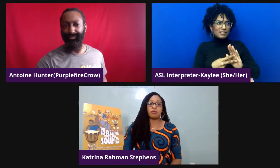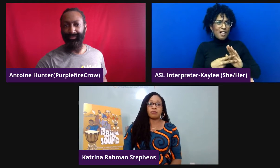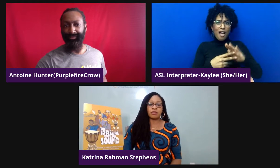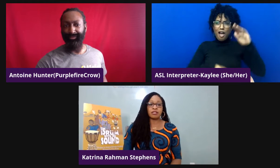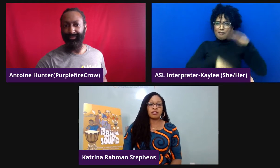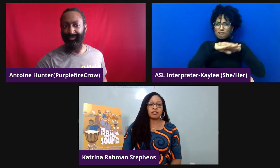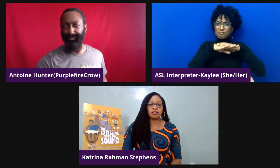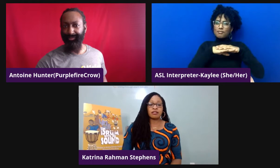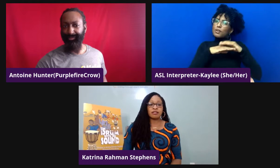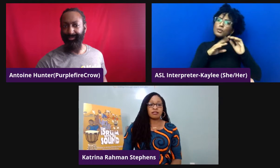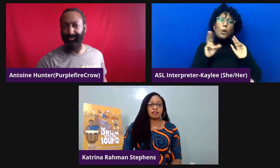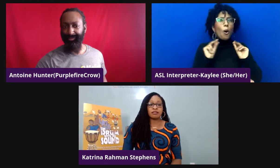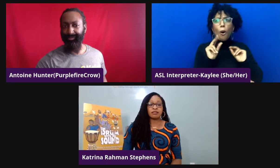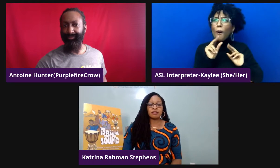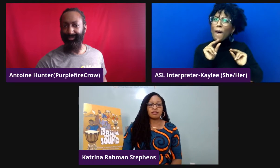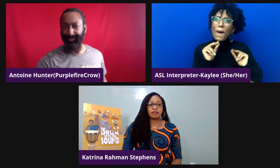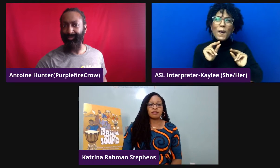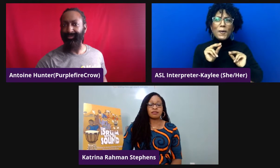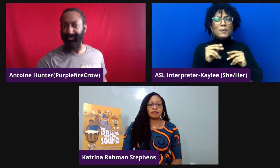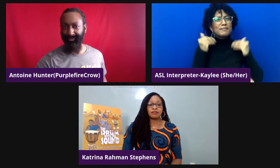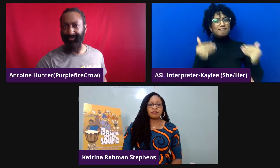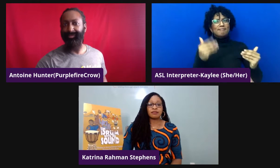their goals.